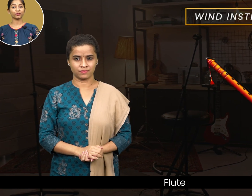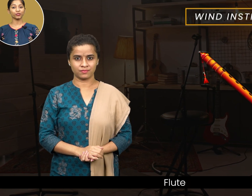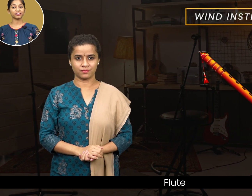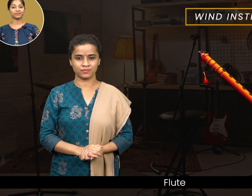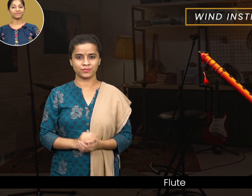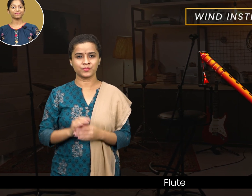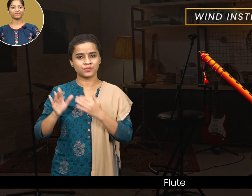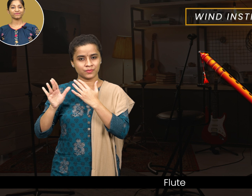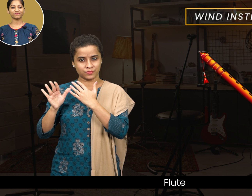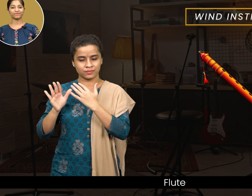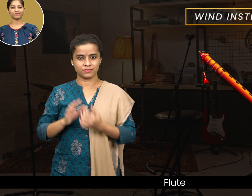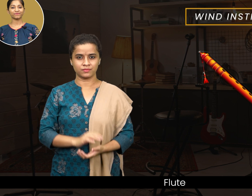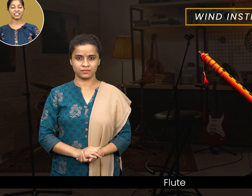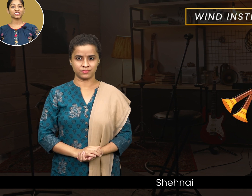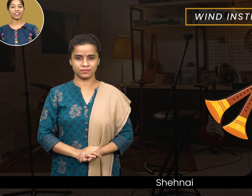flute,